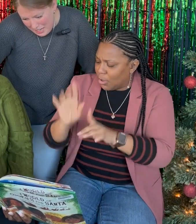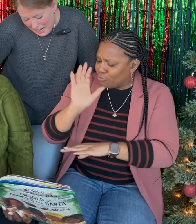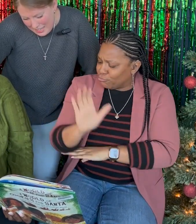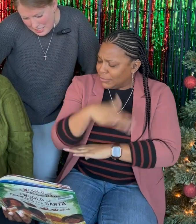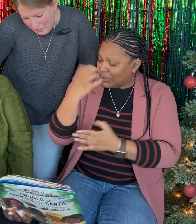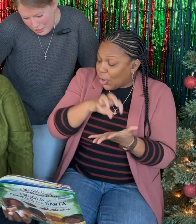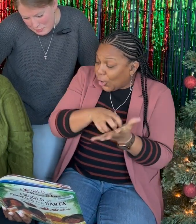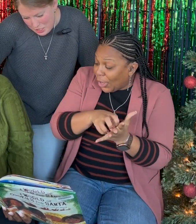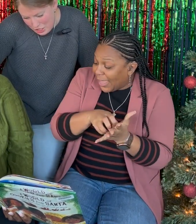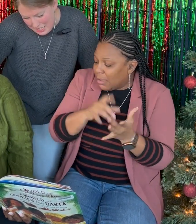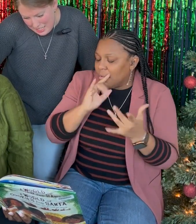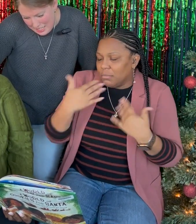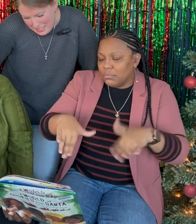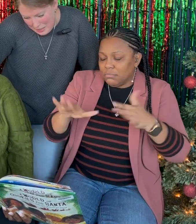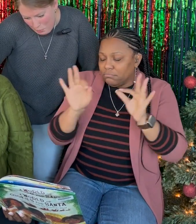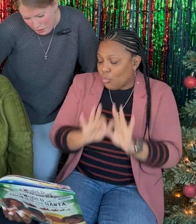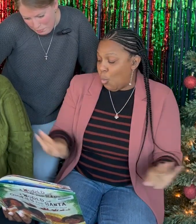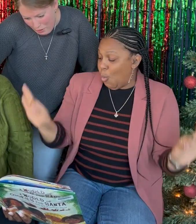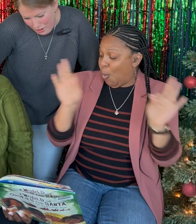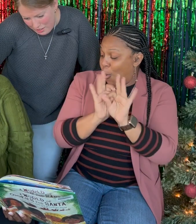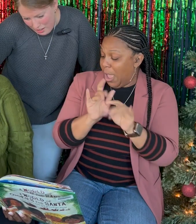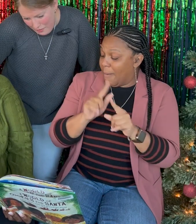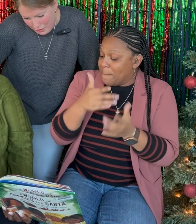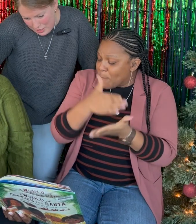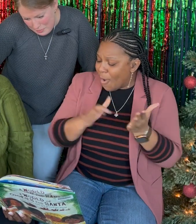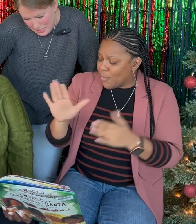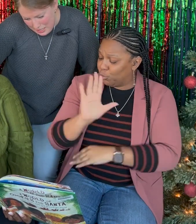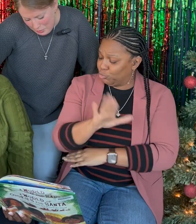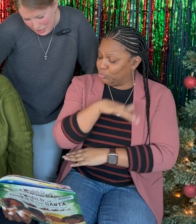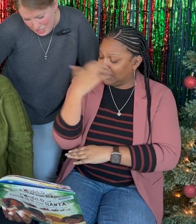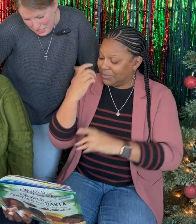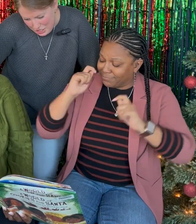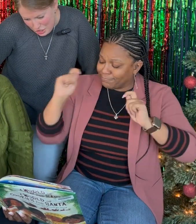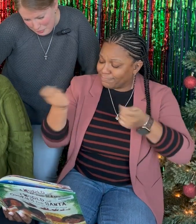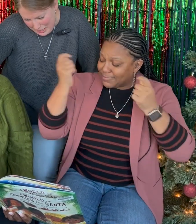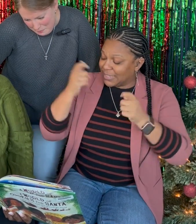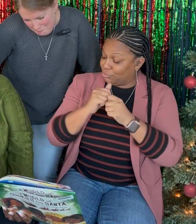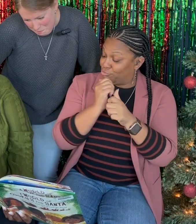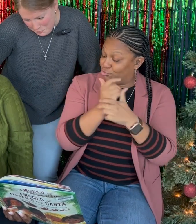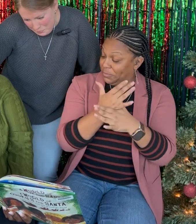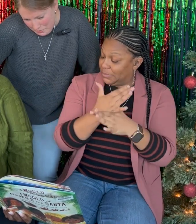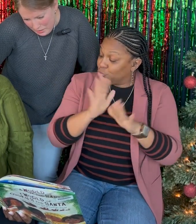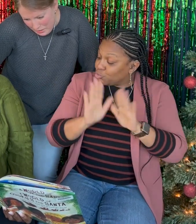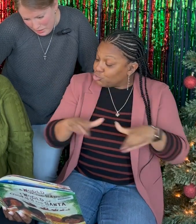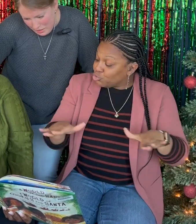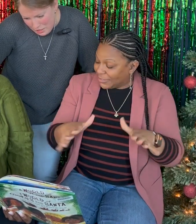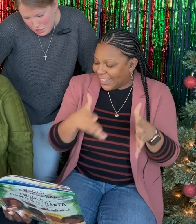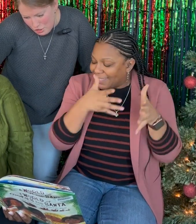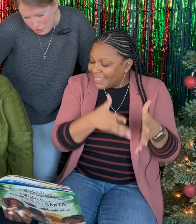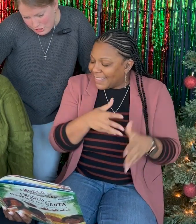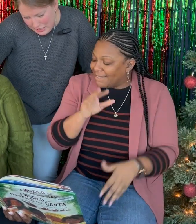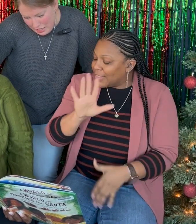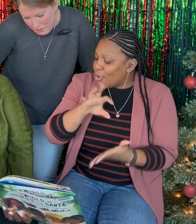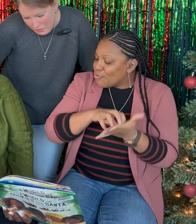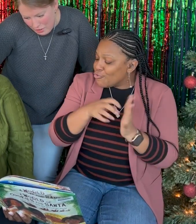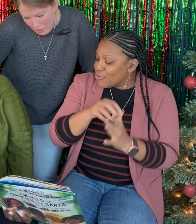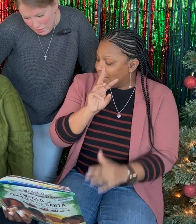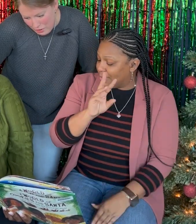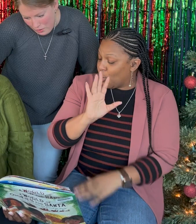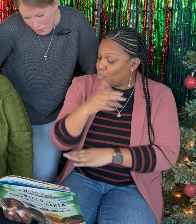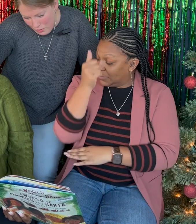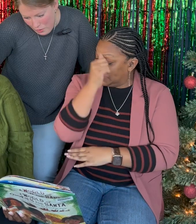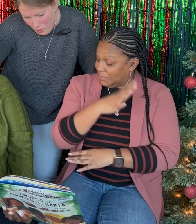Making many kinds of Christmas cookies is an important part of the Christmas celebrations in Germany. Children leave